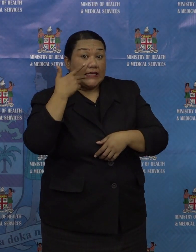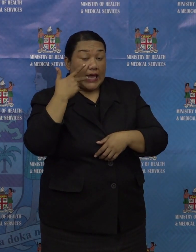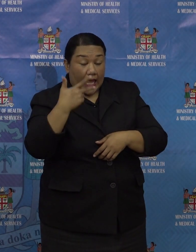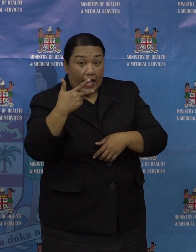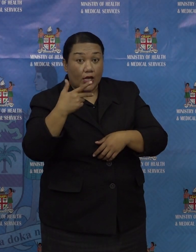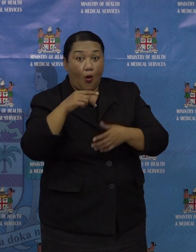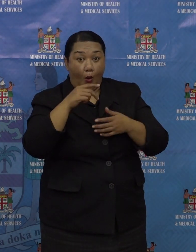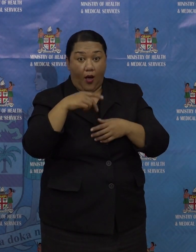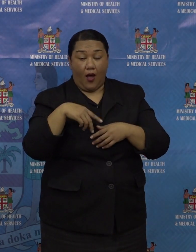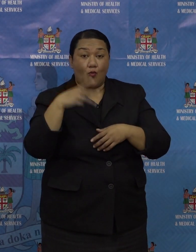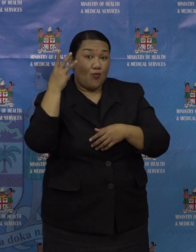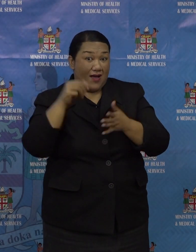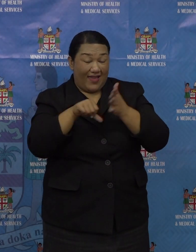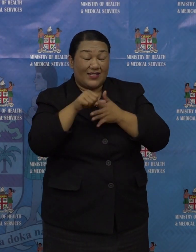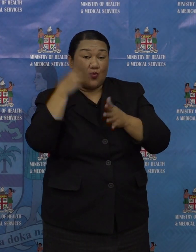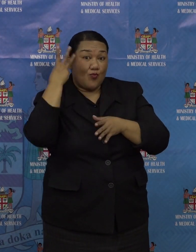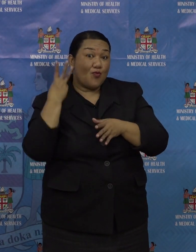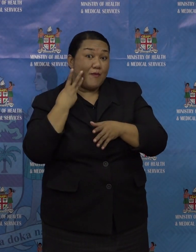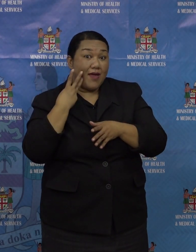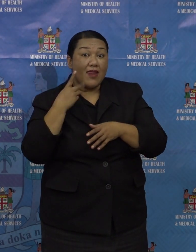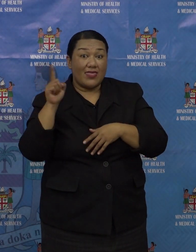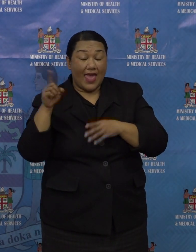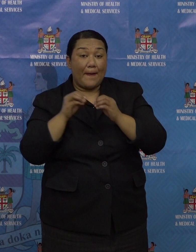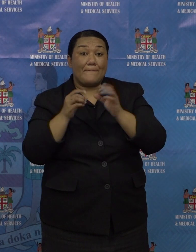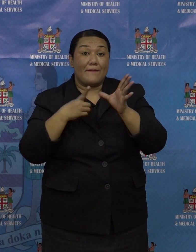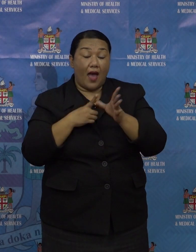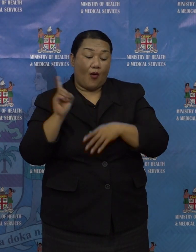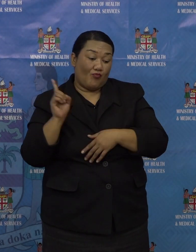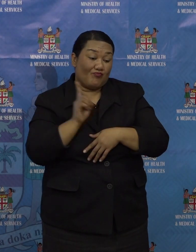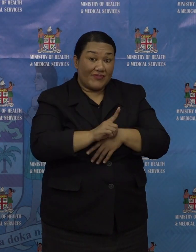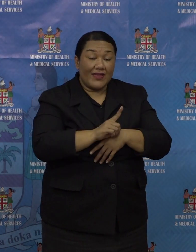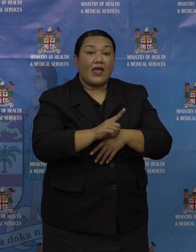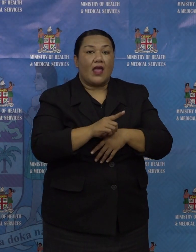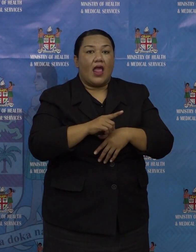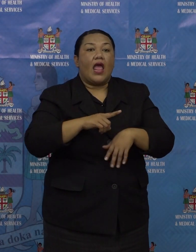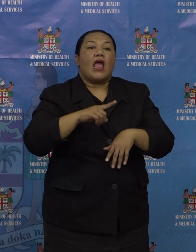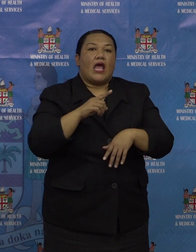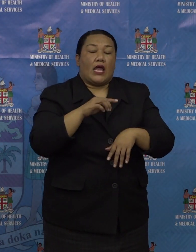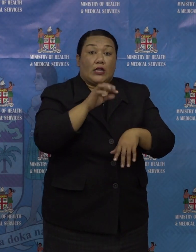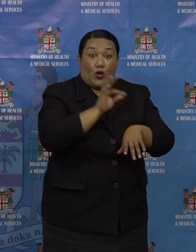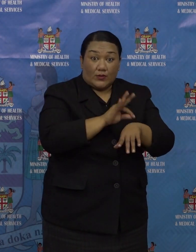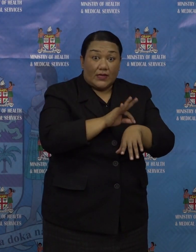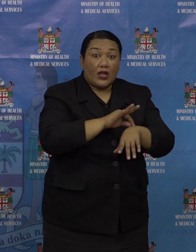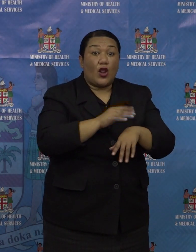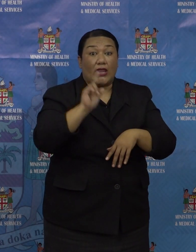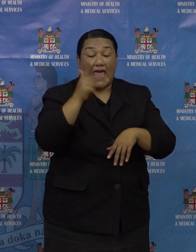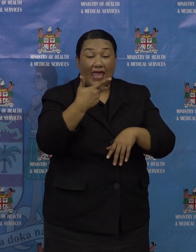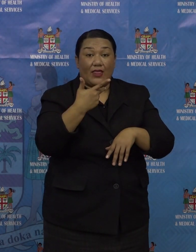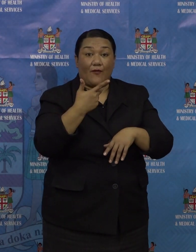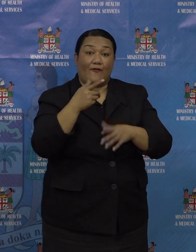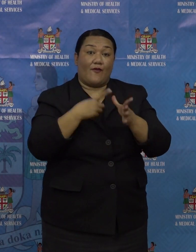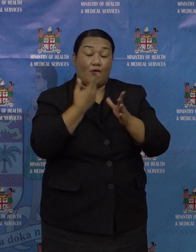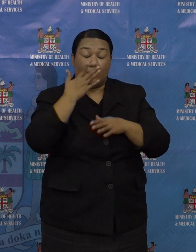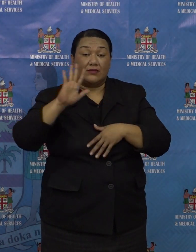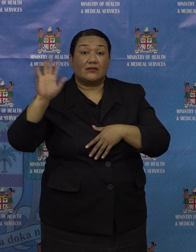Bar. She was declared dead on arrival by the attending medical officer at the Bar Mission Hospital on the 8th of August.